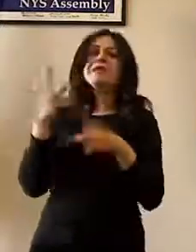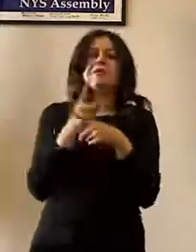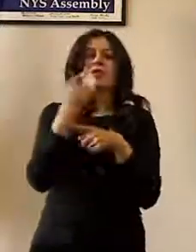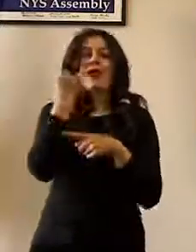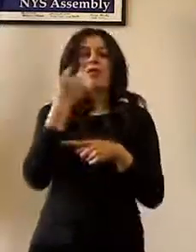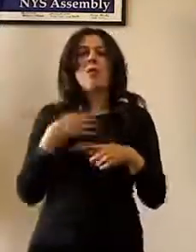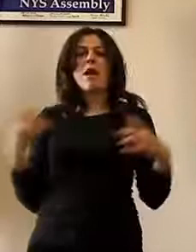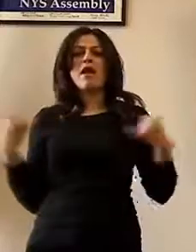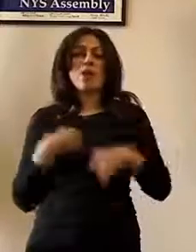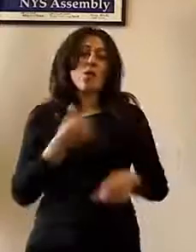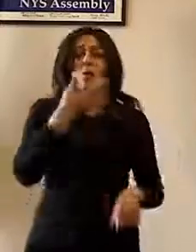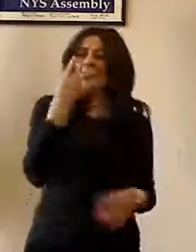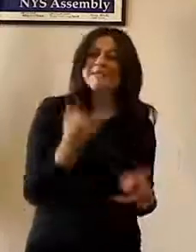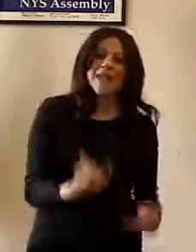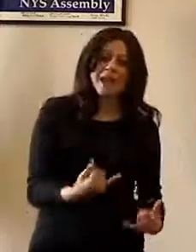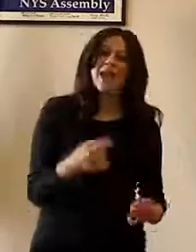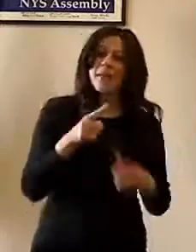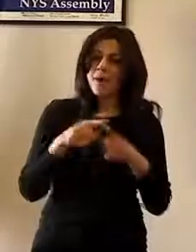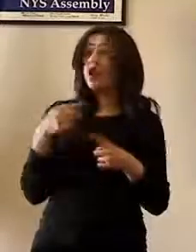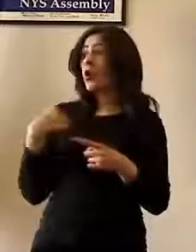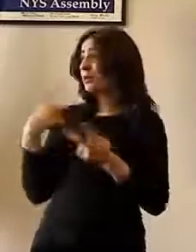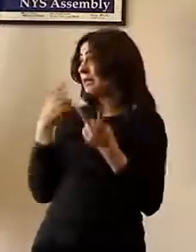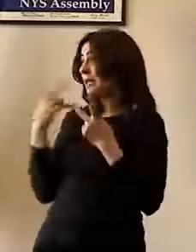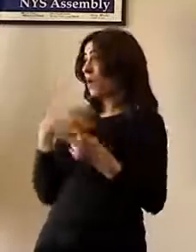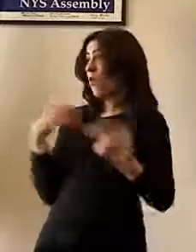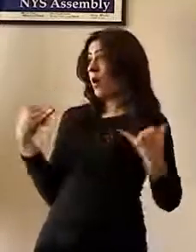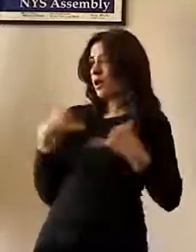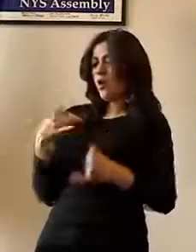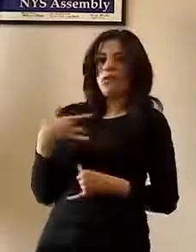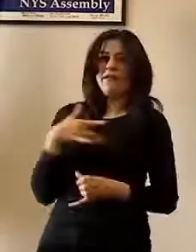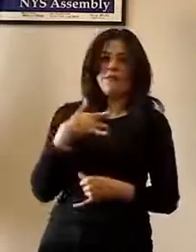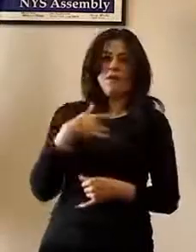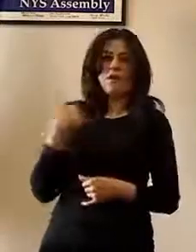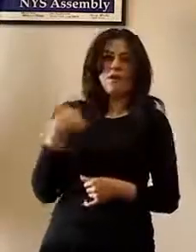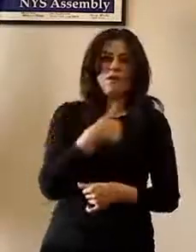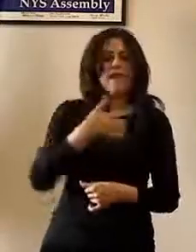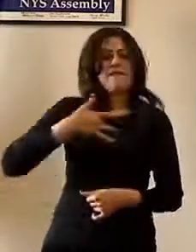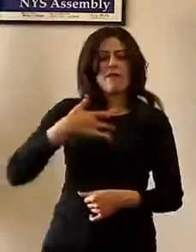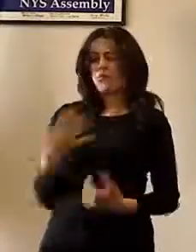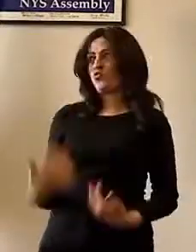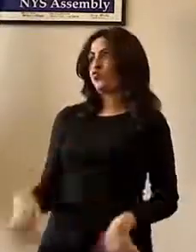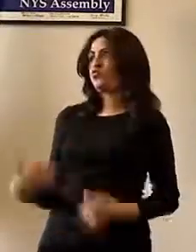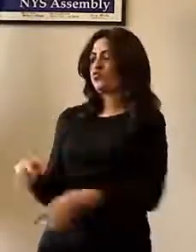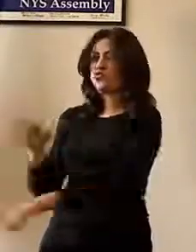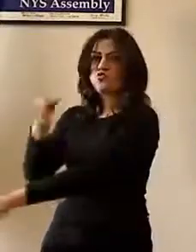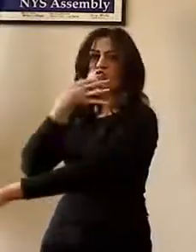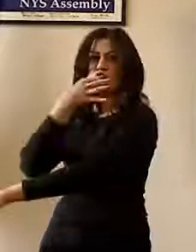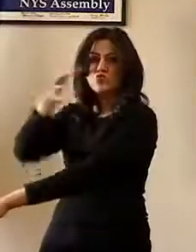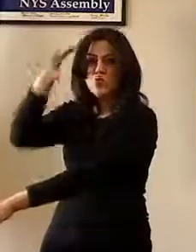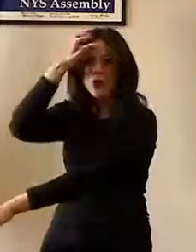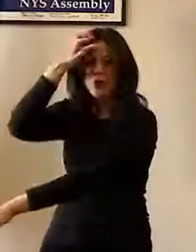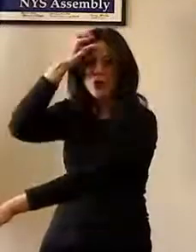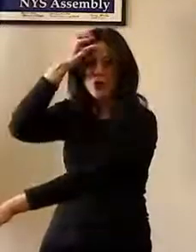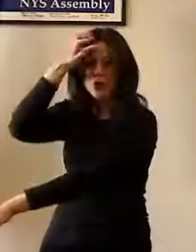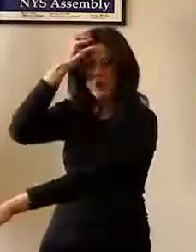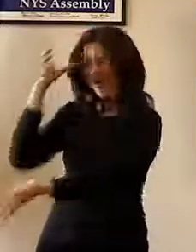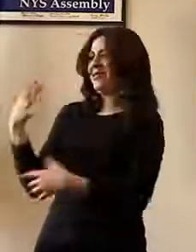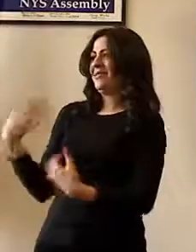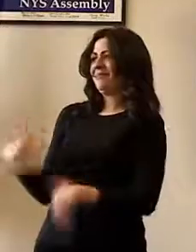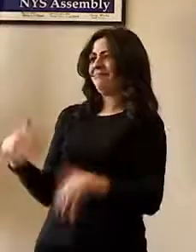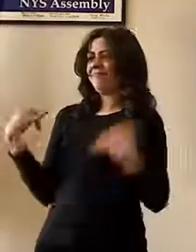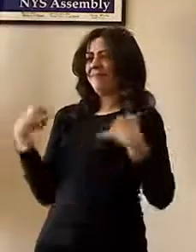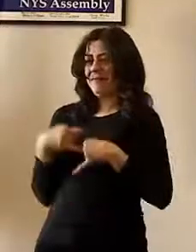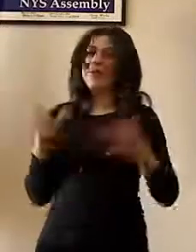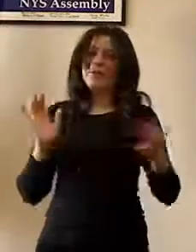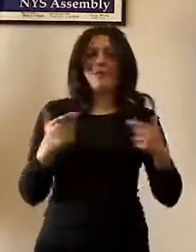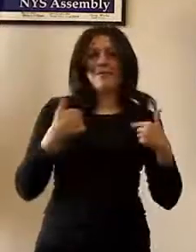I didn't notice you wearing it today, but when you wear your white coat, people They take you more seriously than they do